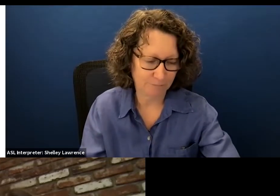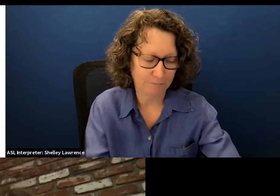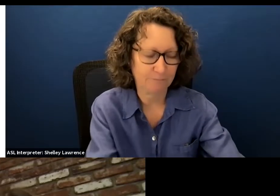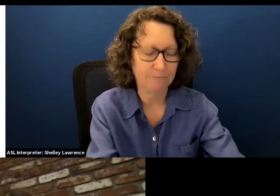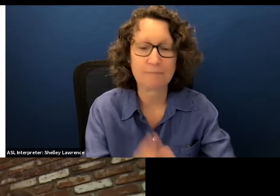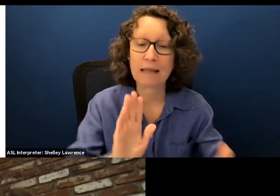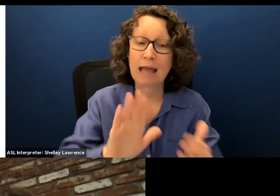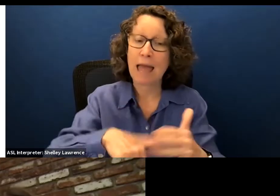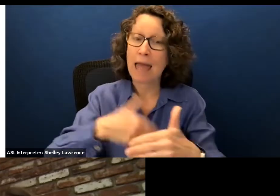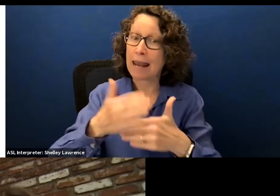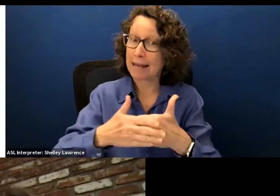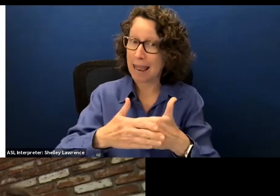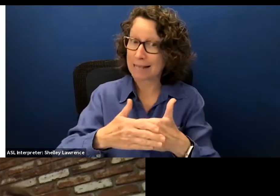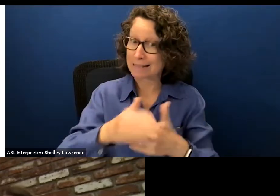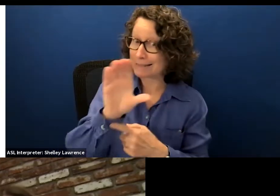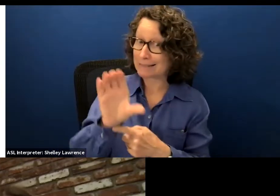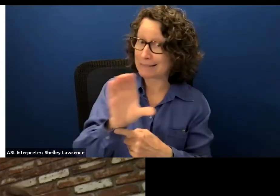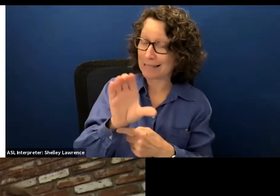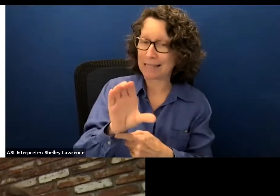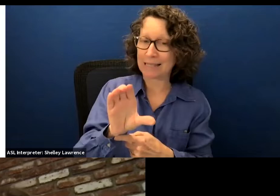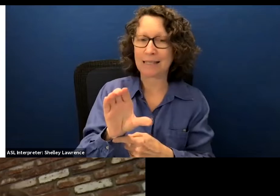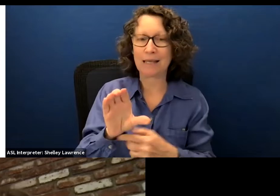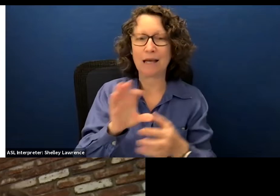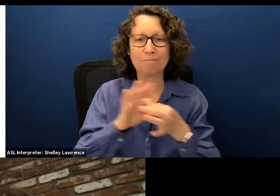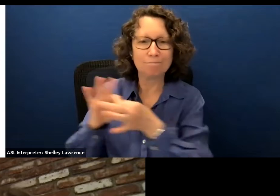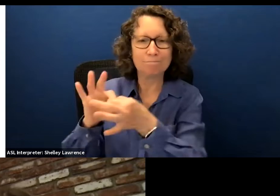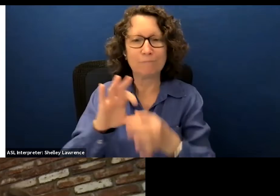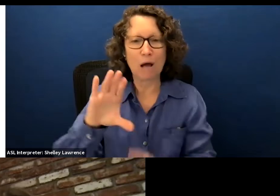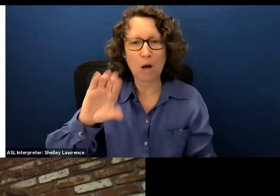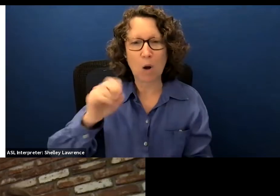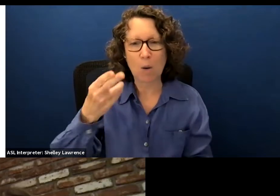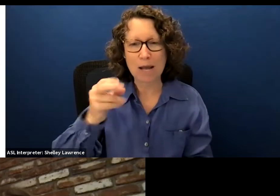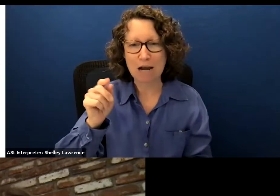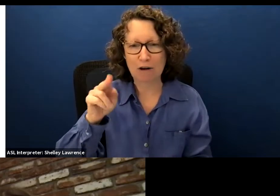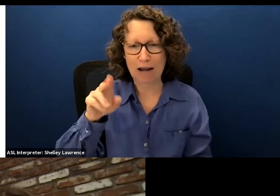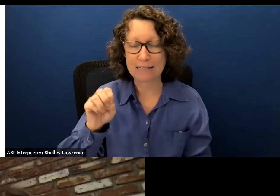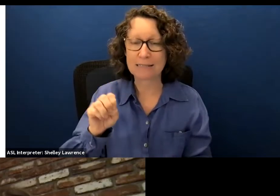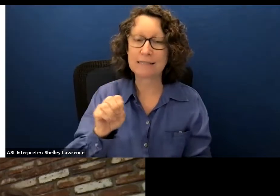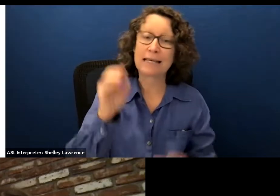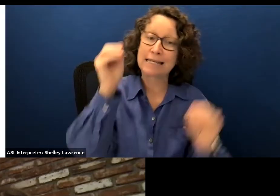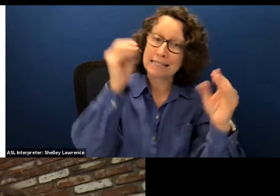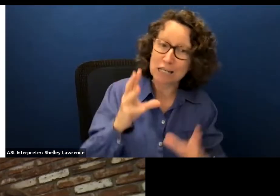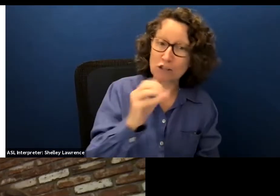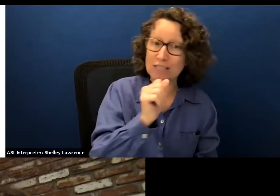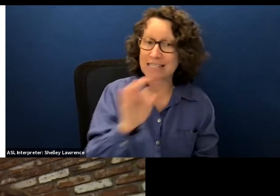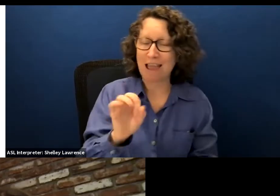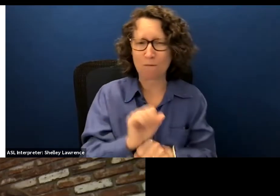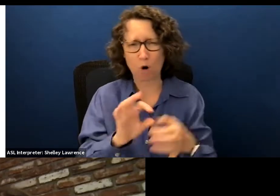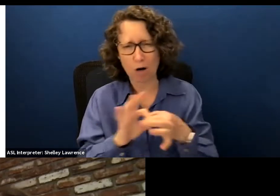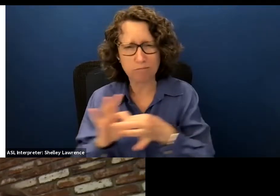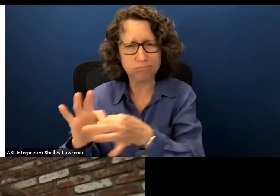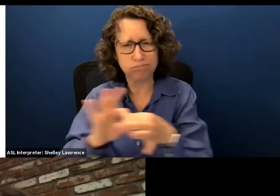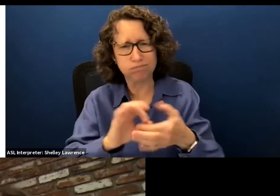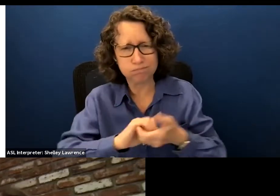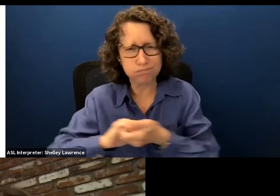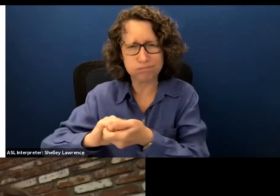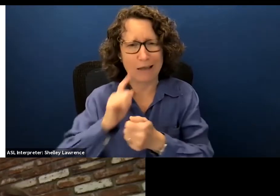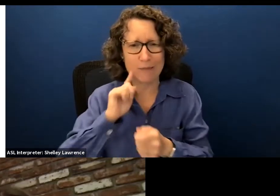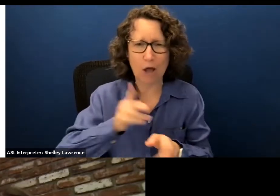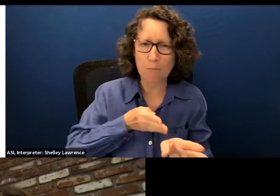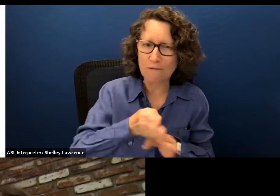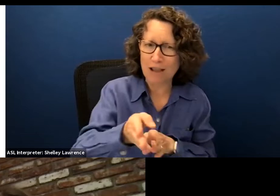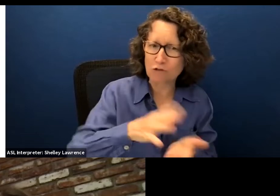Our next C is coherence. Our teachers and staff really work well together in their professional